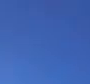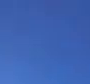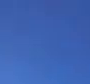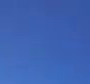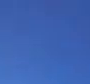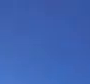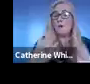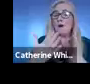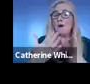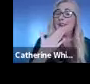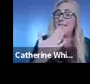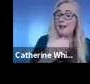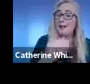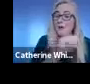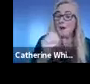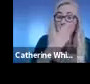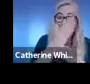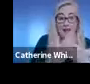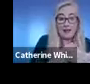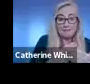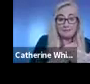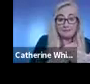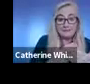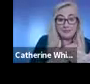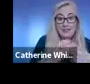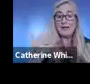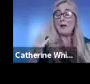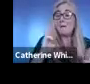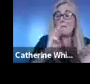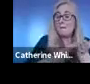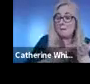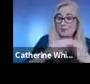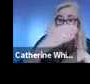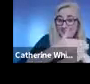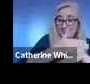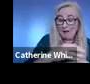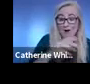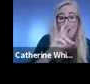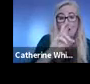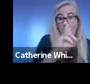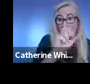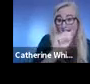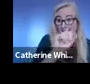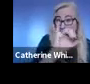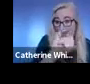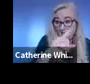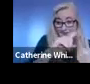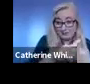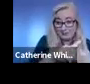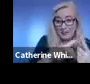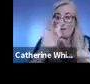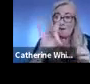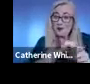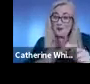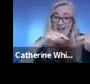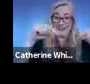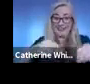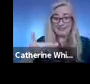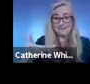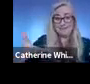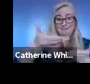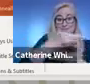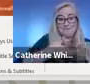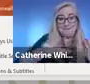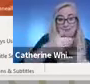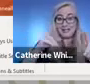thank on your behalf the members and the staff of the Royal Irish Academy for enabling this conversation to